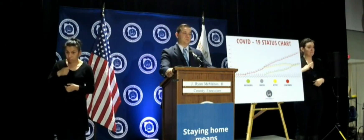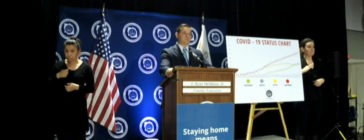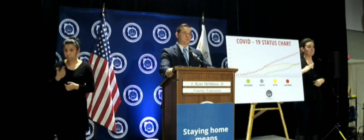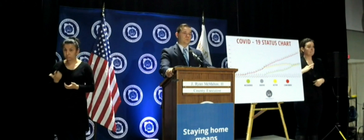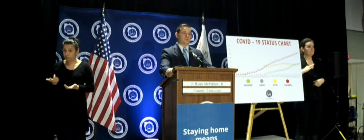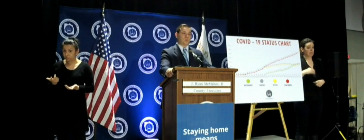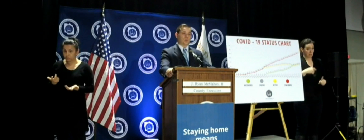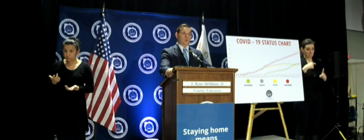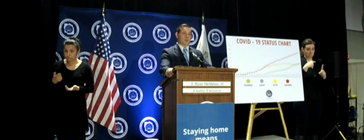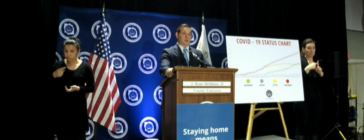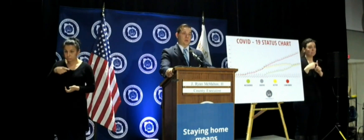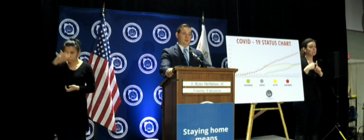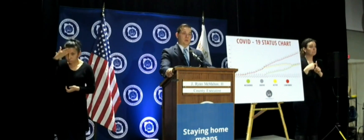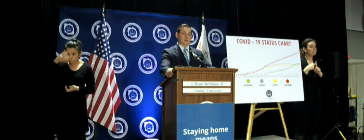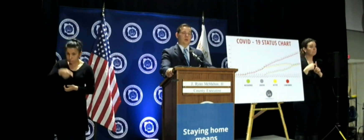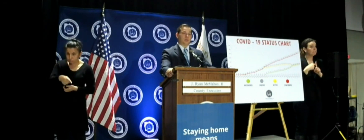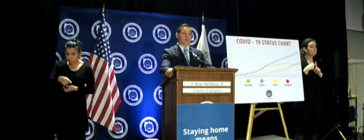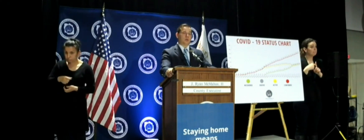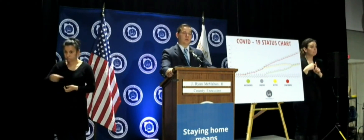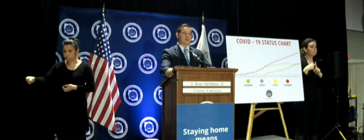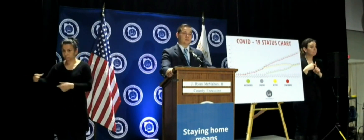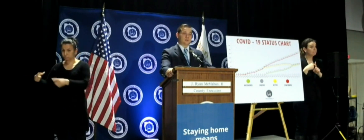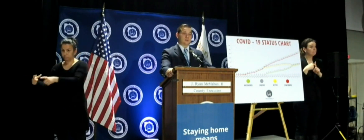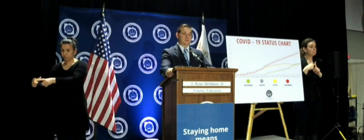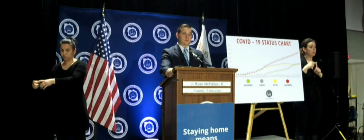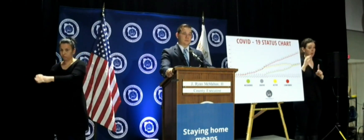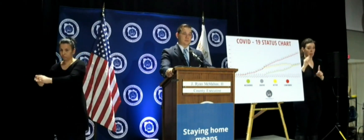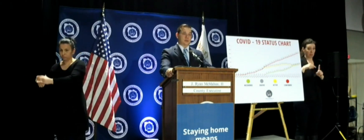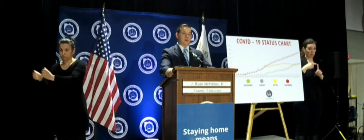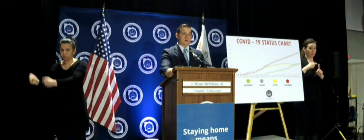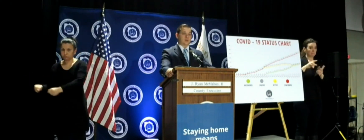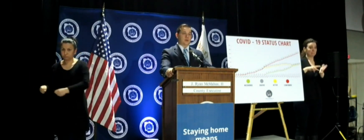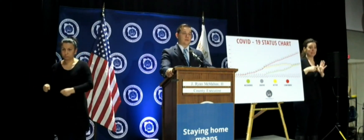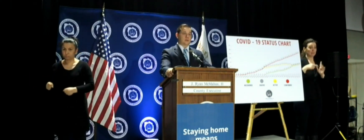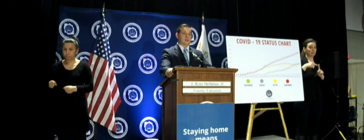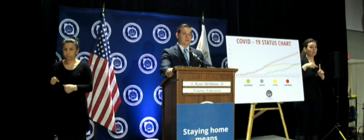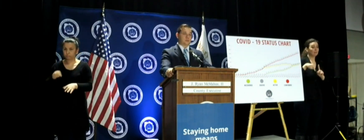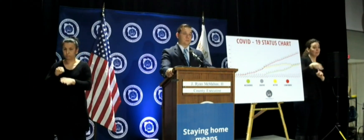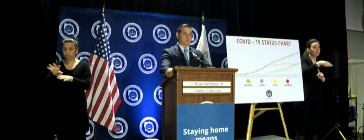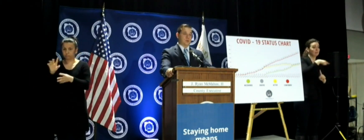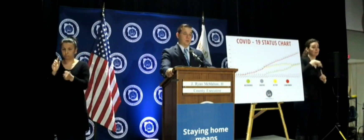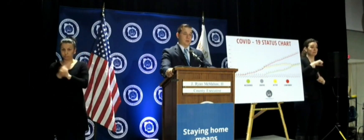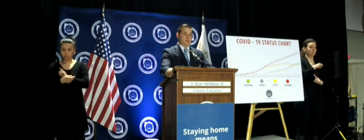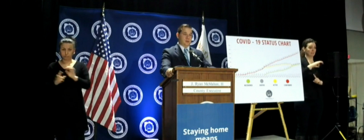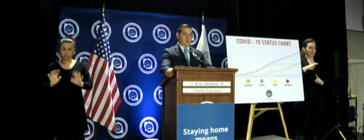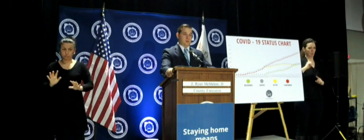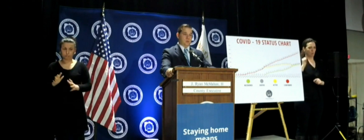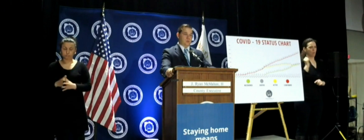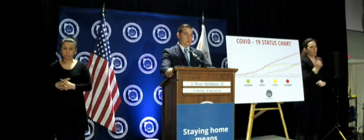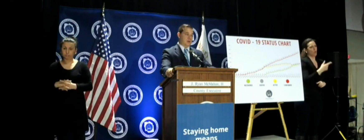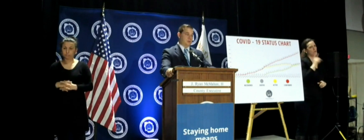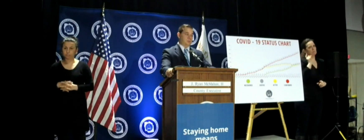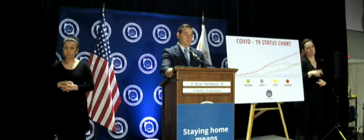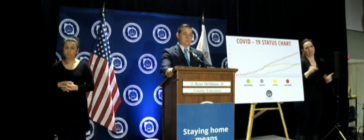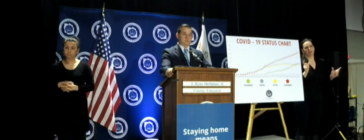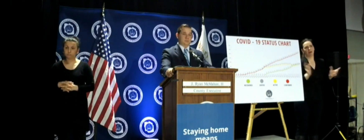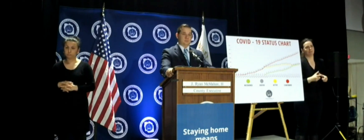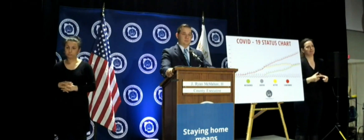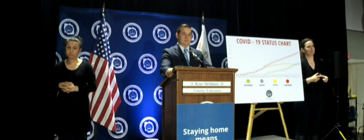positives and they're your employees, they're going into an isolation. So who's going to